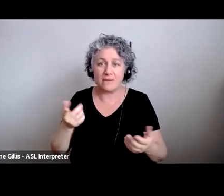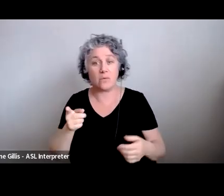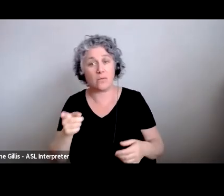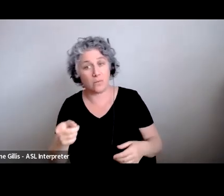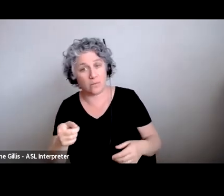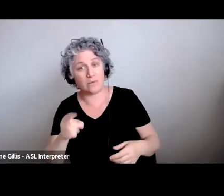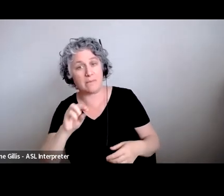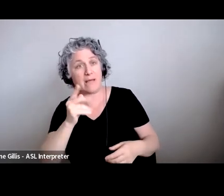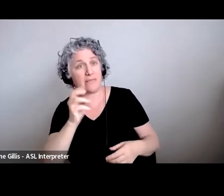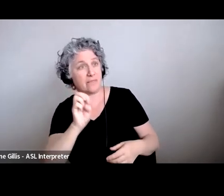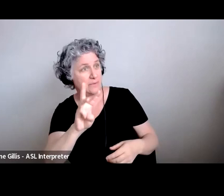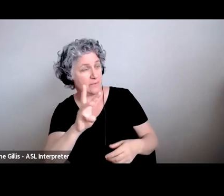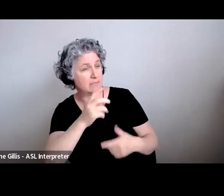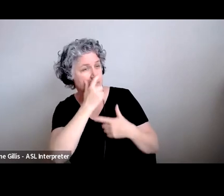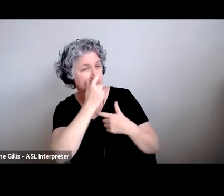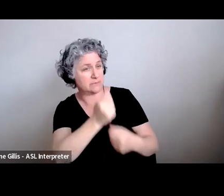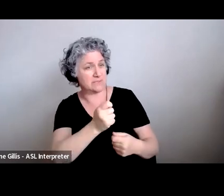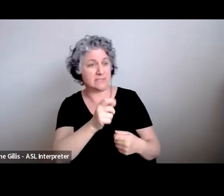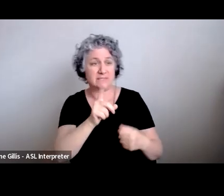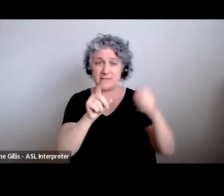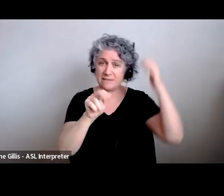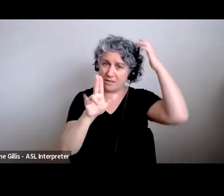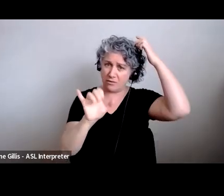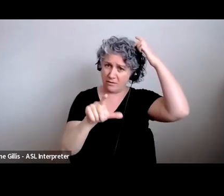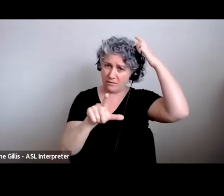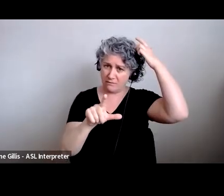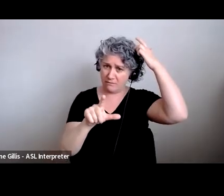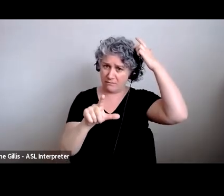do you have anything you would like to add about that at all?